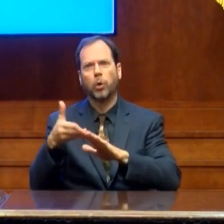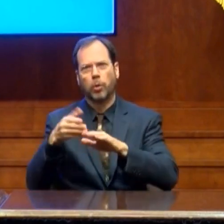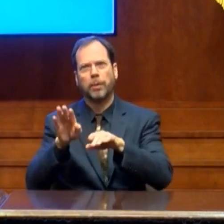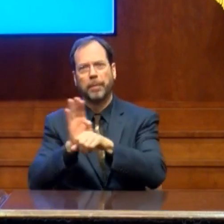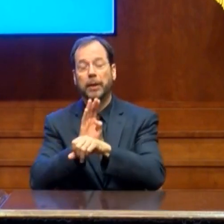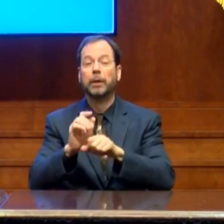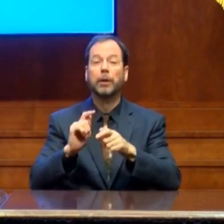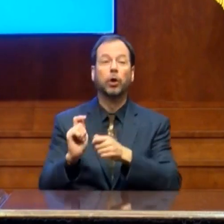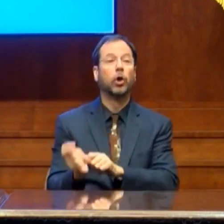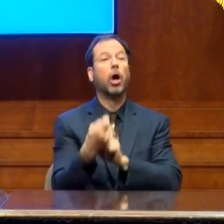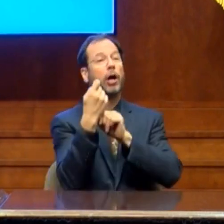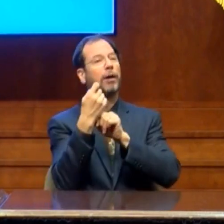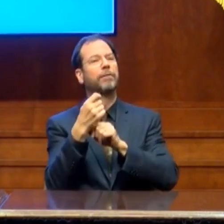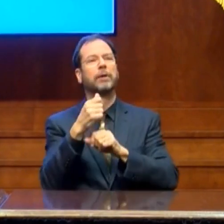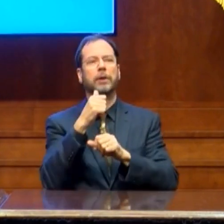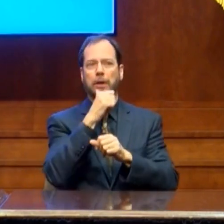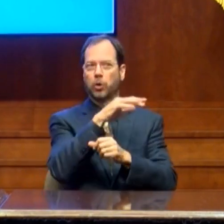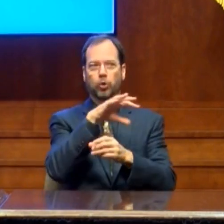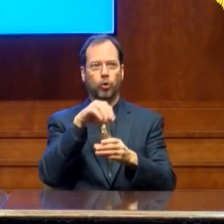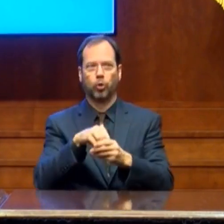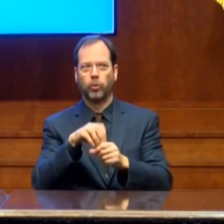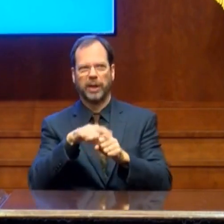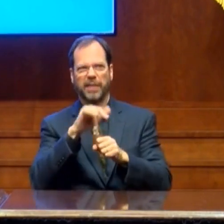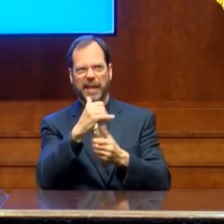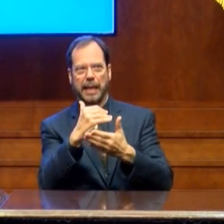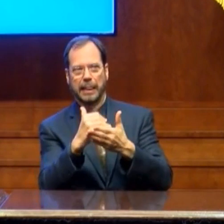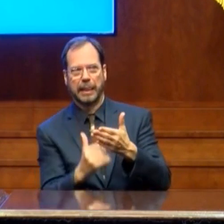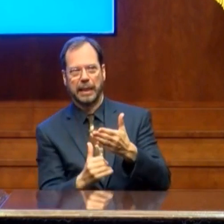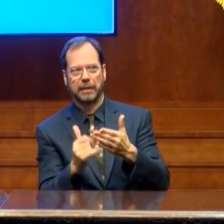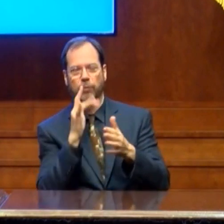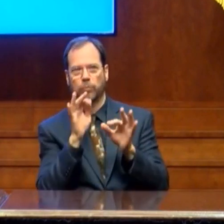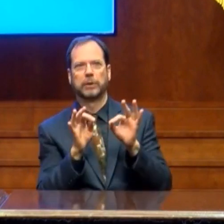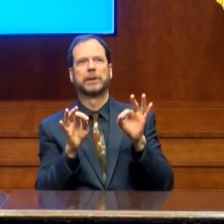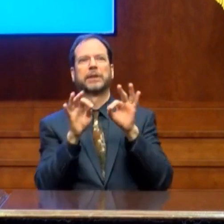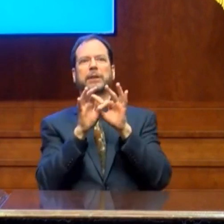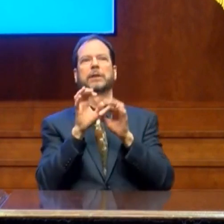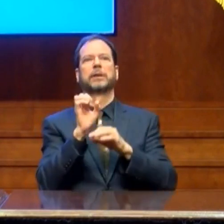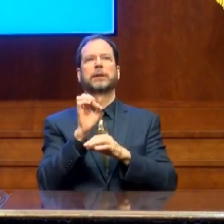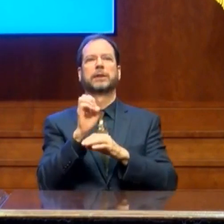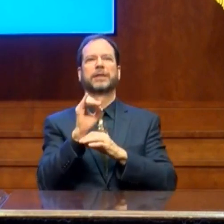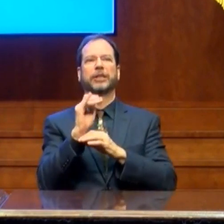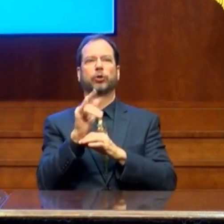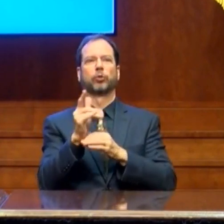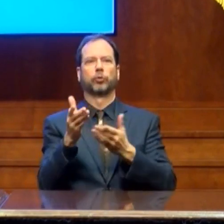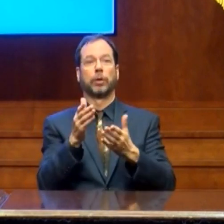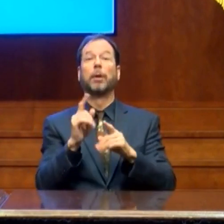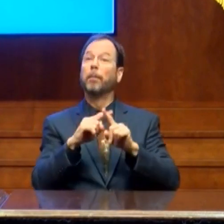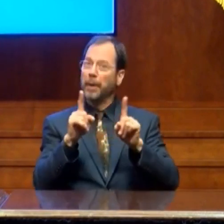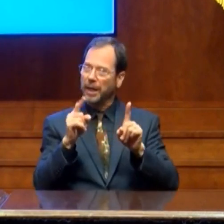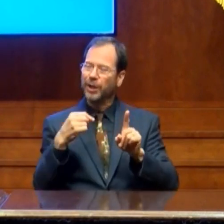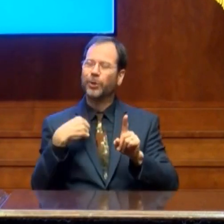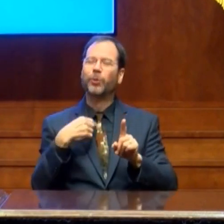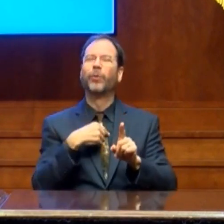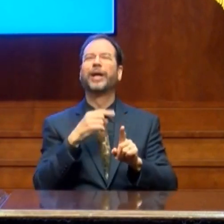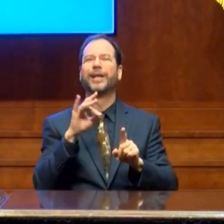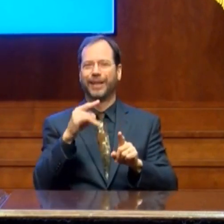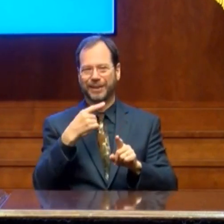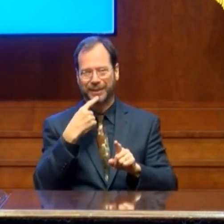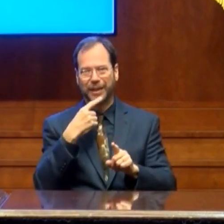business. Golf courses was not included in that list of essential services. However, we did